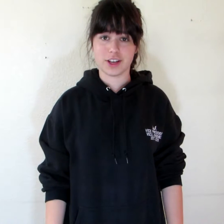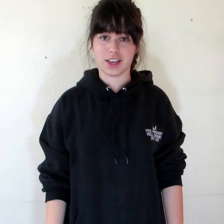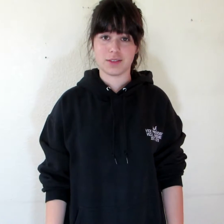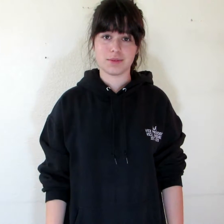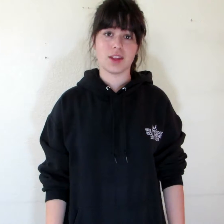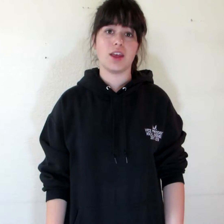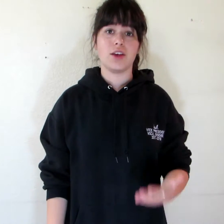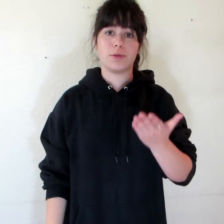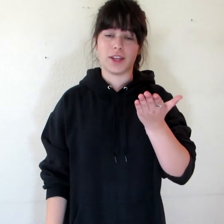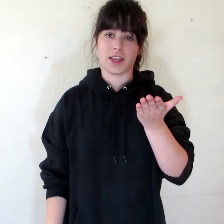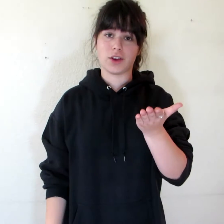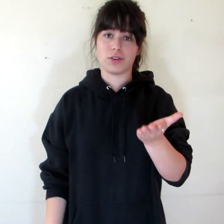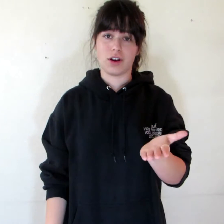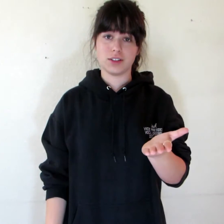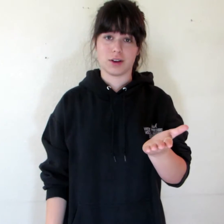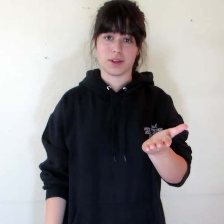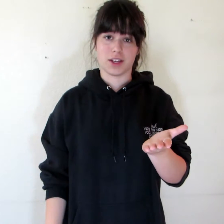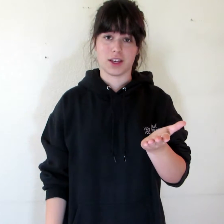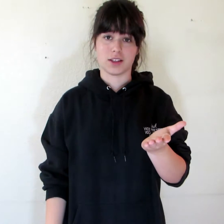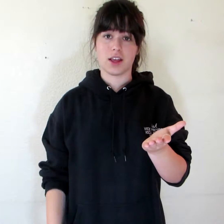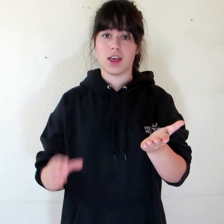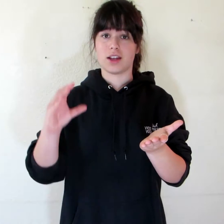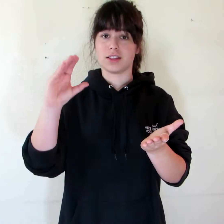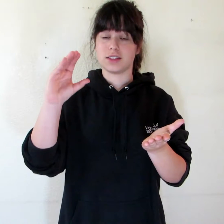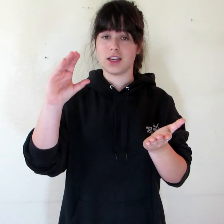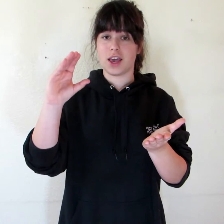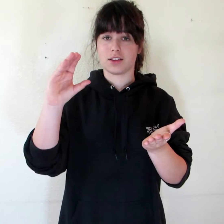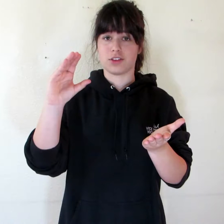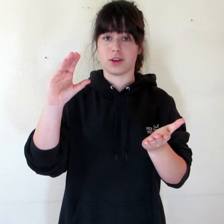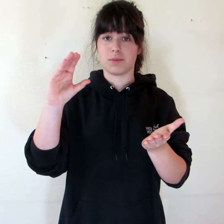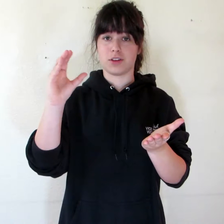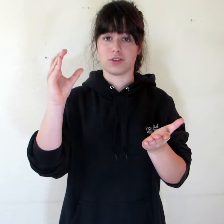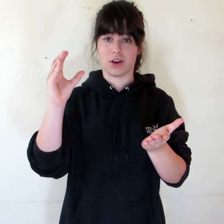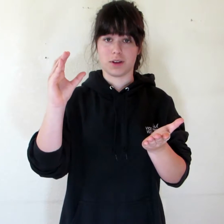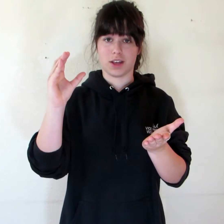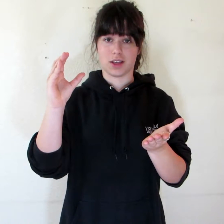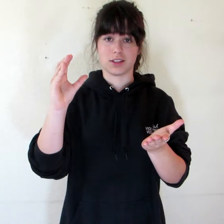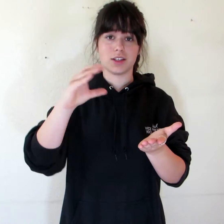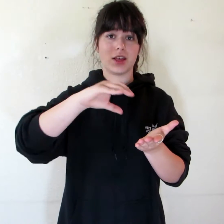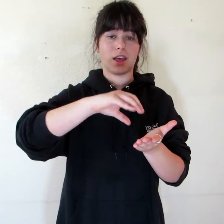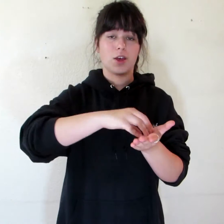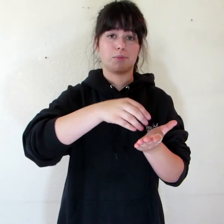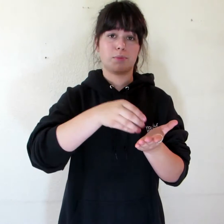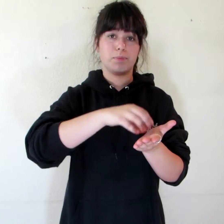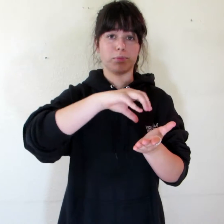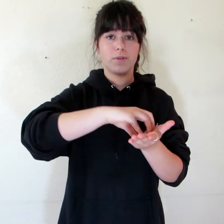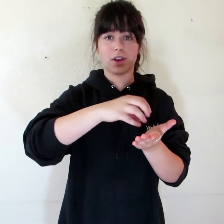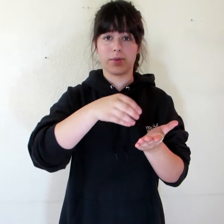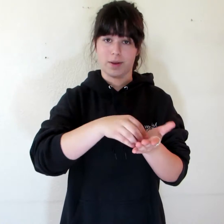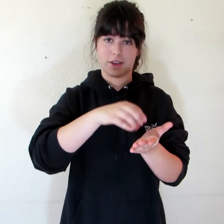cookie. You'll be taking your non-dominant hand and a C hand shape in your dominant hand and moving it around like you're